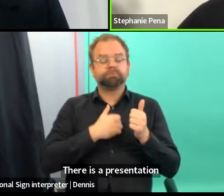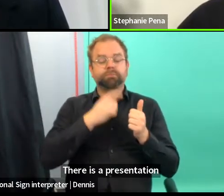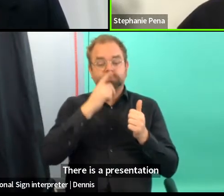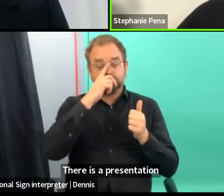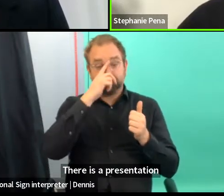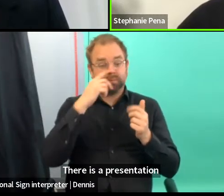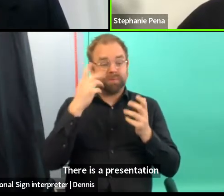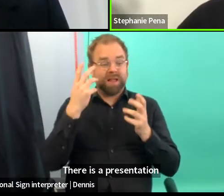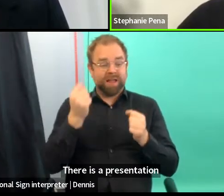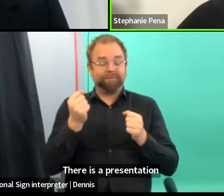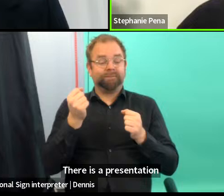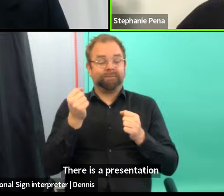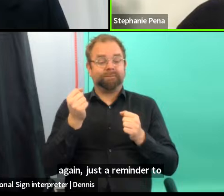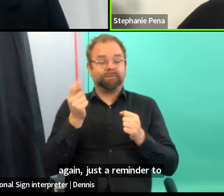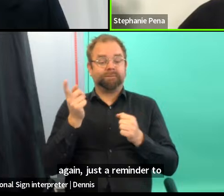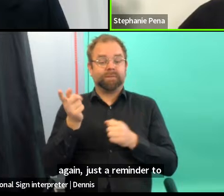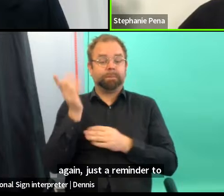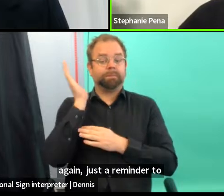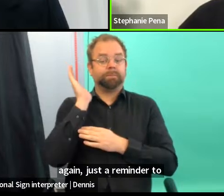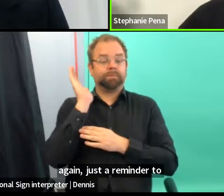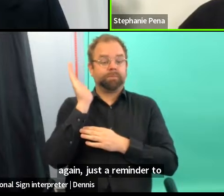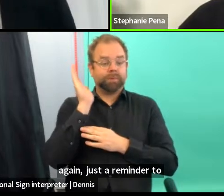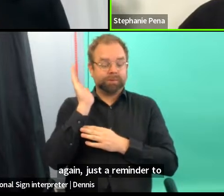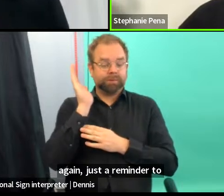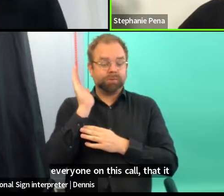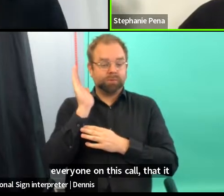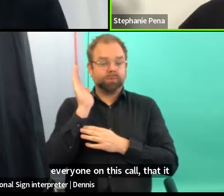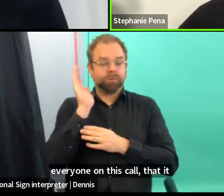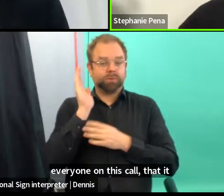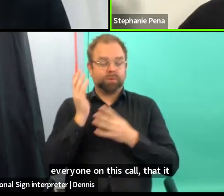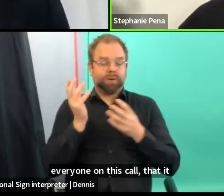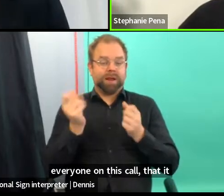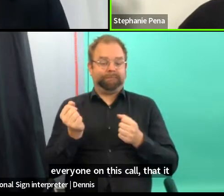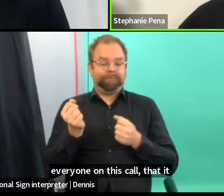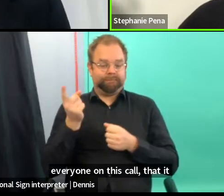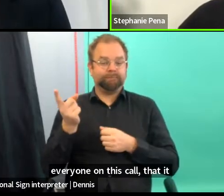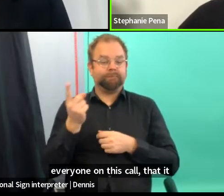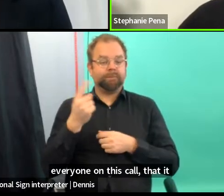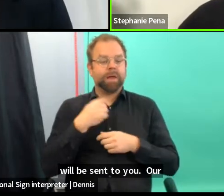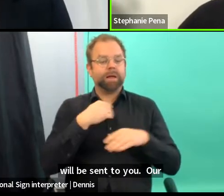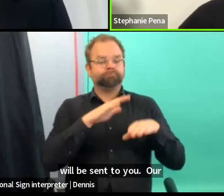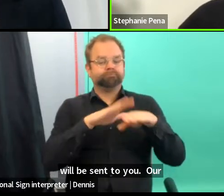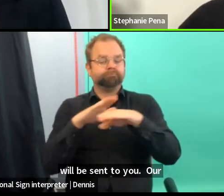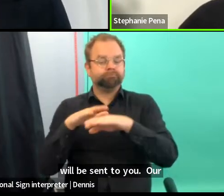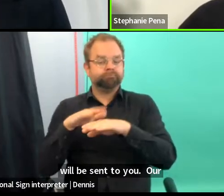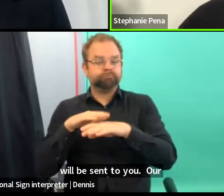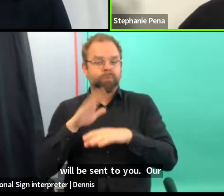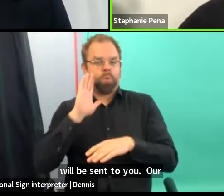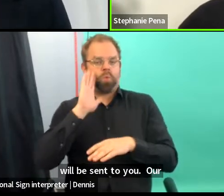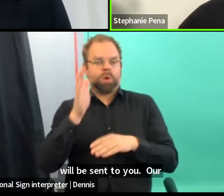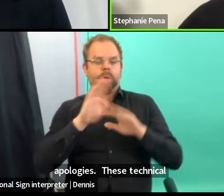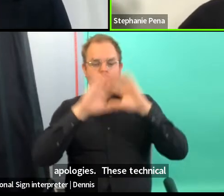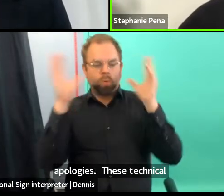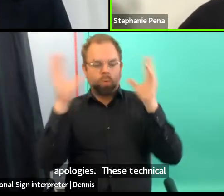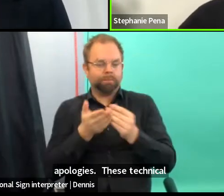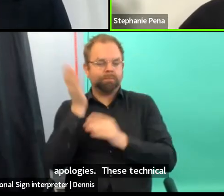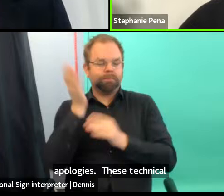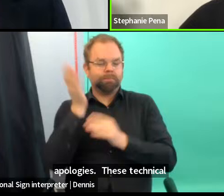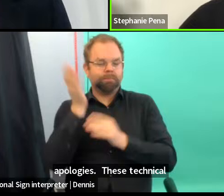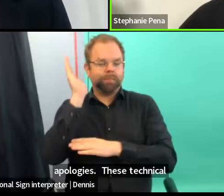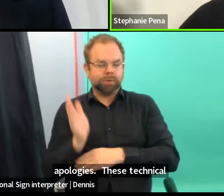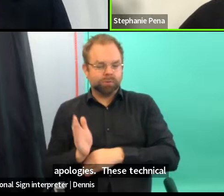call that it will be sent to you. Our apologies, these technical things happen every time, one way or another.